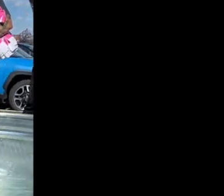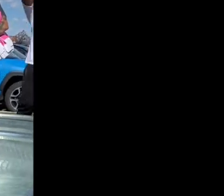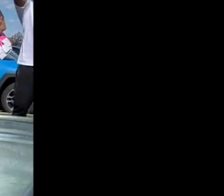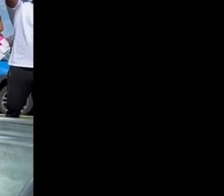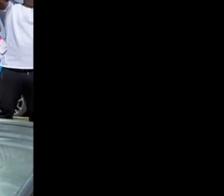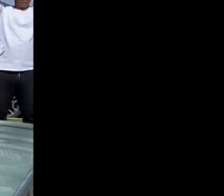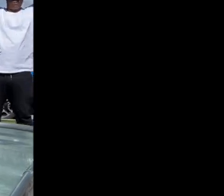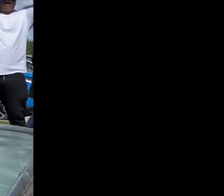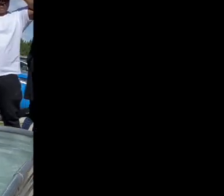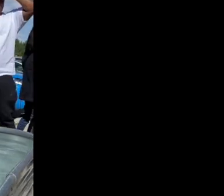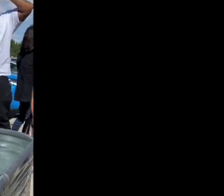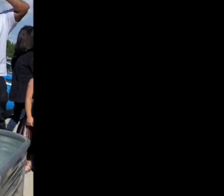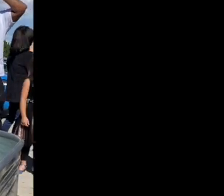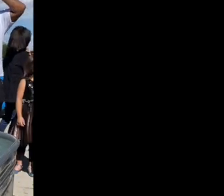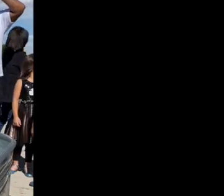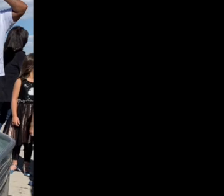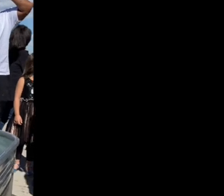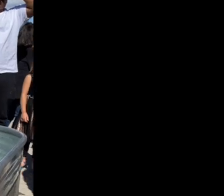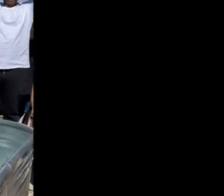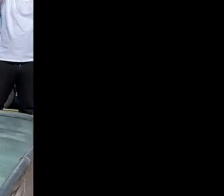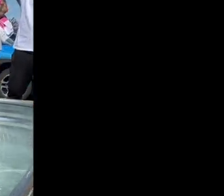All right. All right, so now I'm going to bring in Mike.